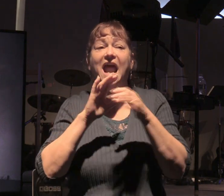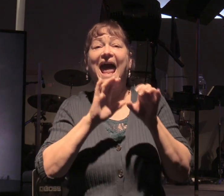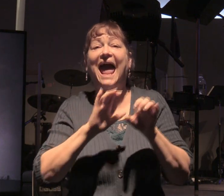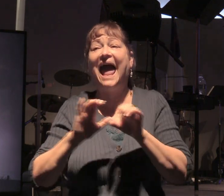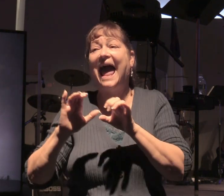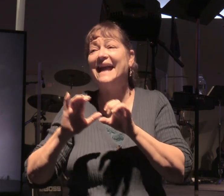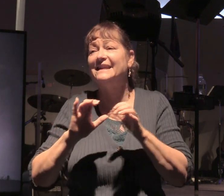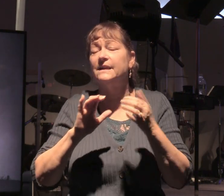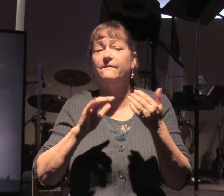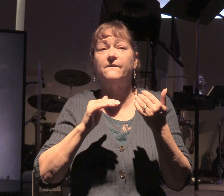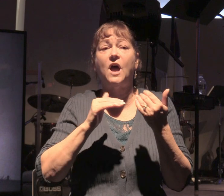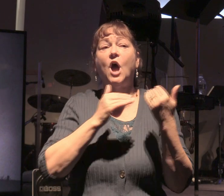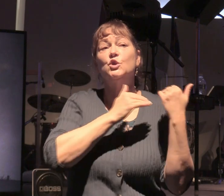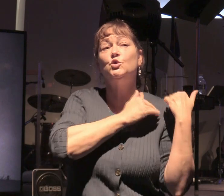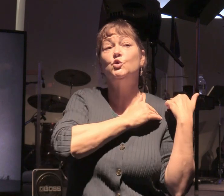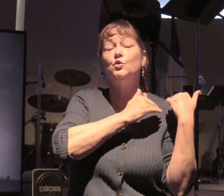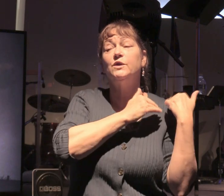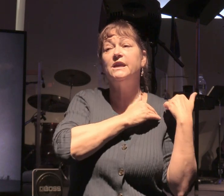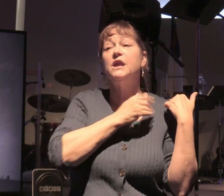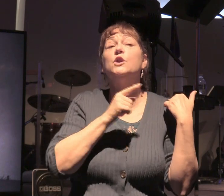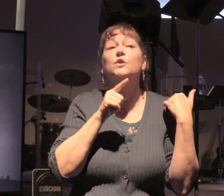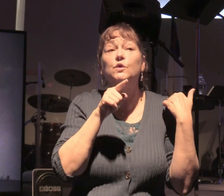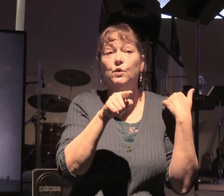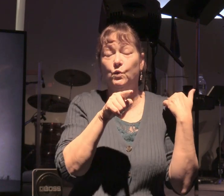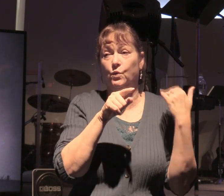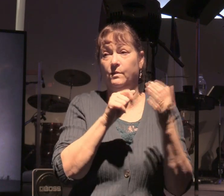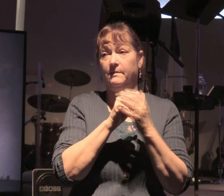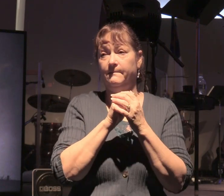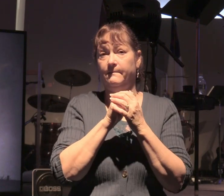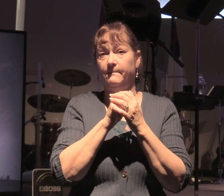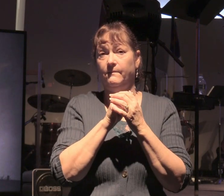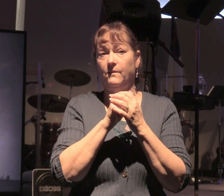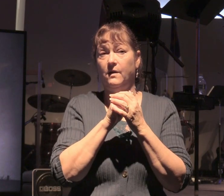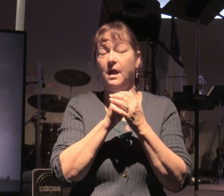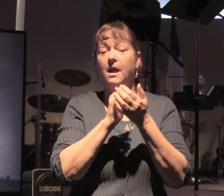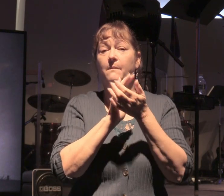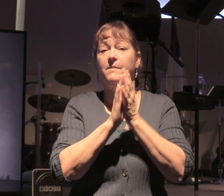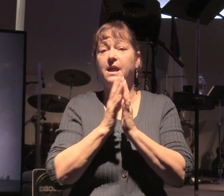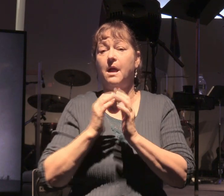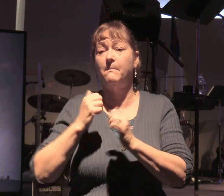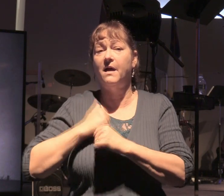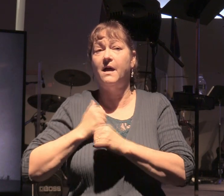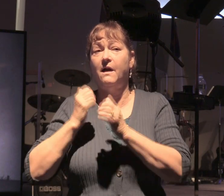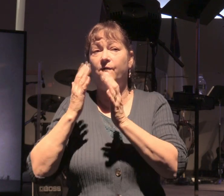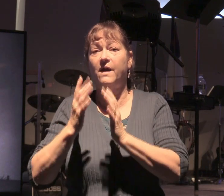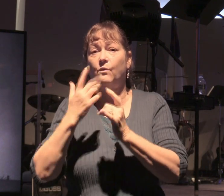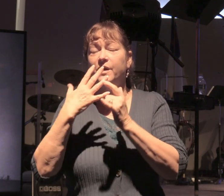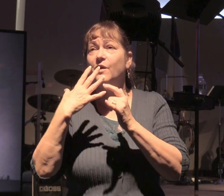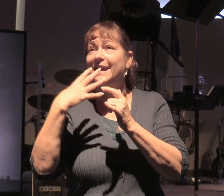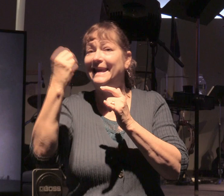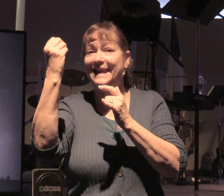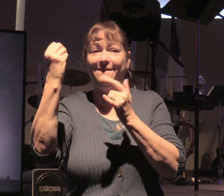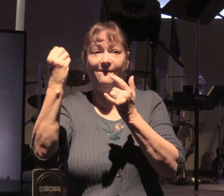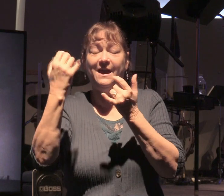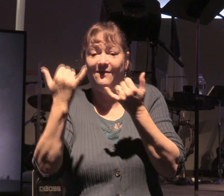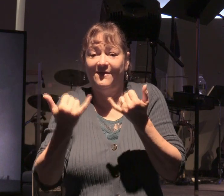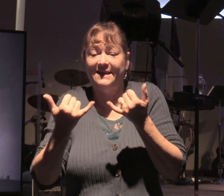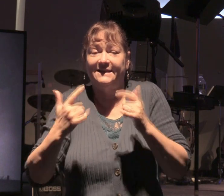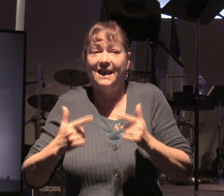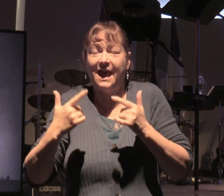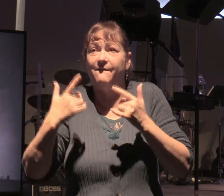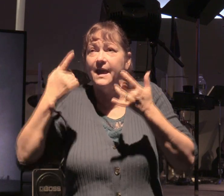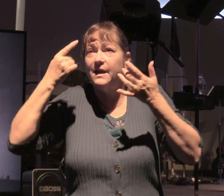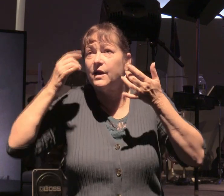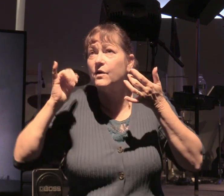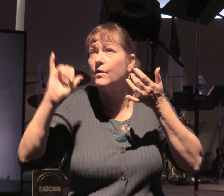active duty. You only become a veteran when you leave this life and enter into eternal life